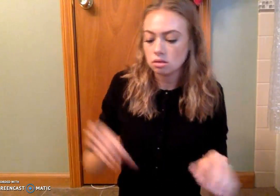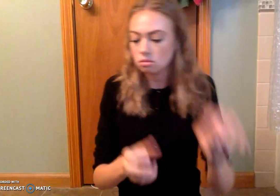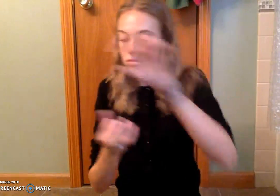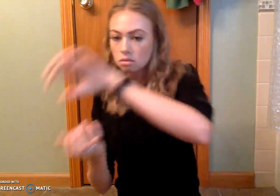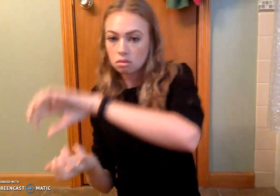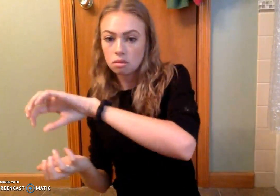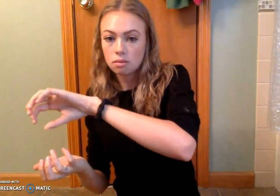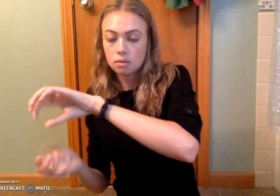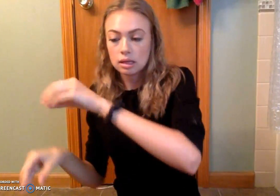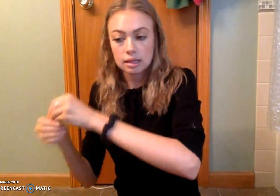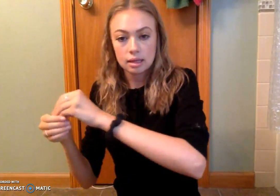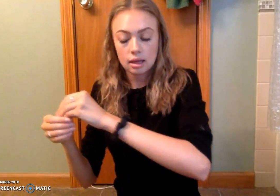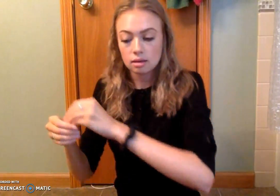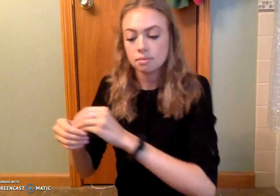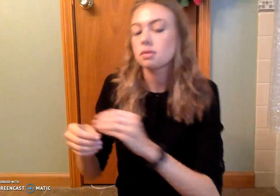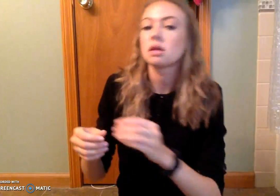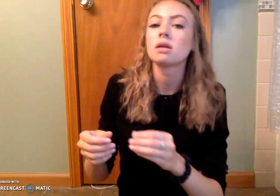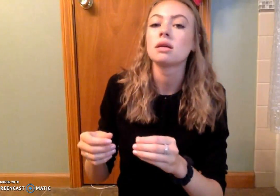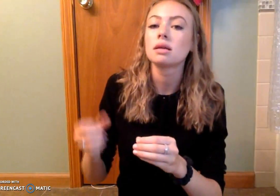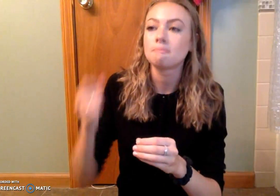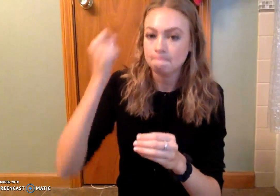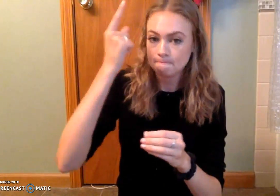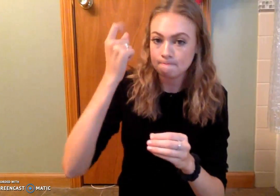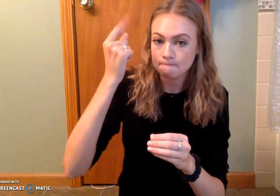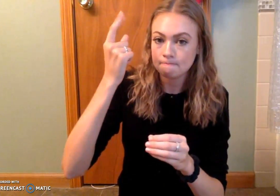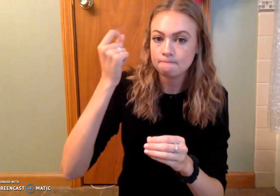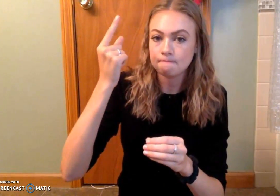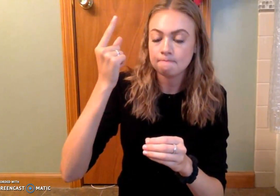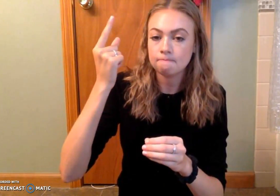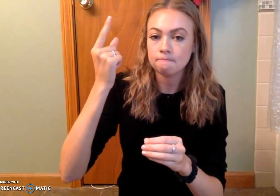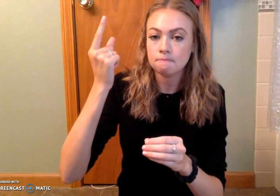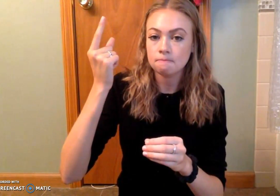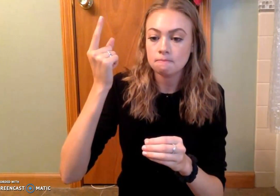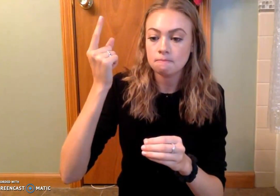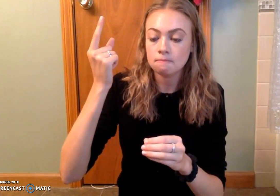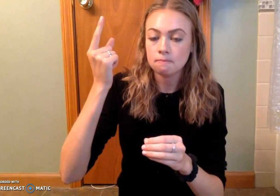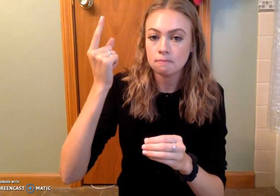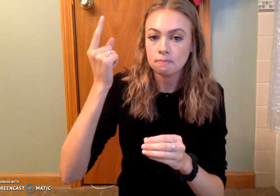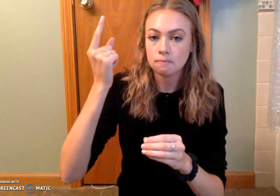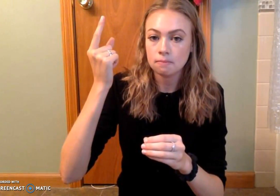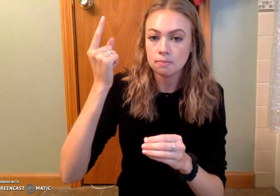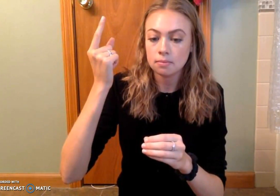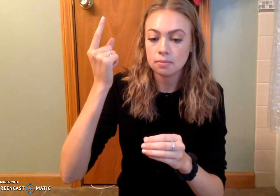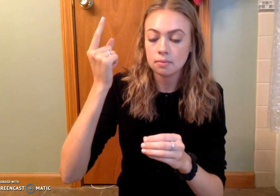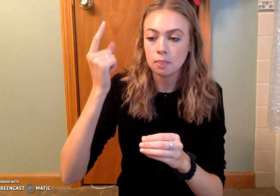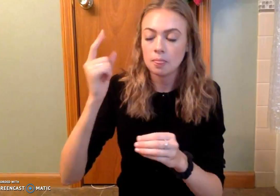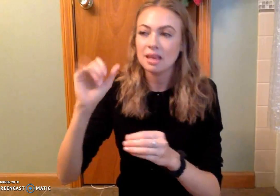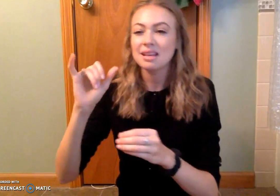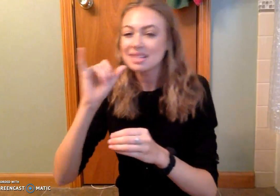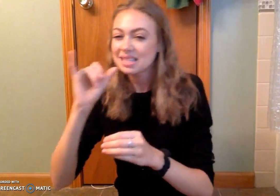And what you want to do is remember the mix mixture of spinach and mushrooms all of there.